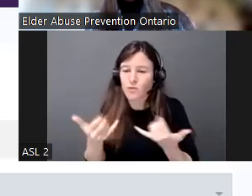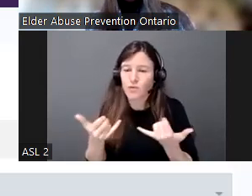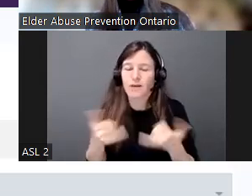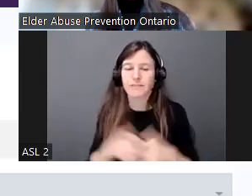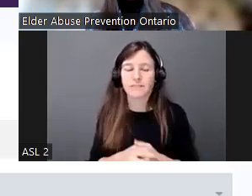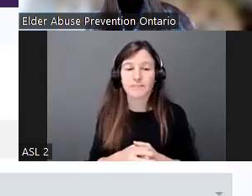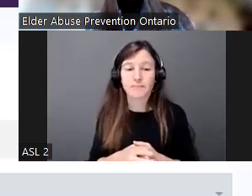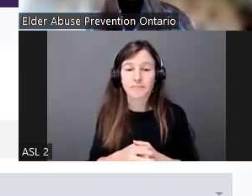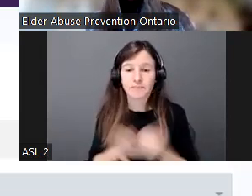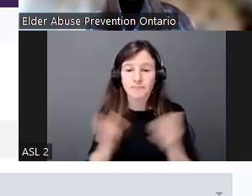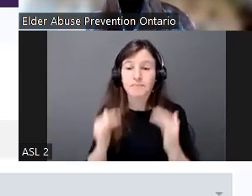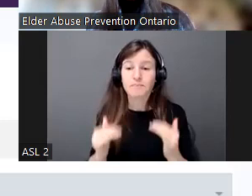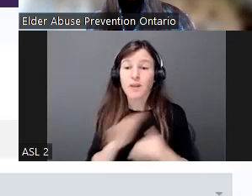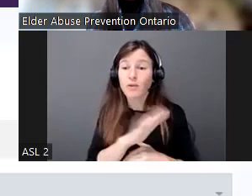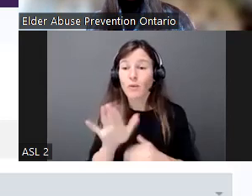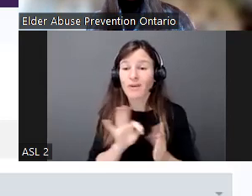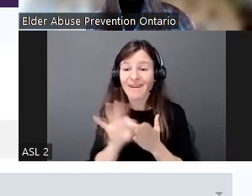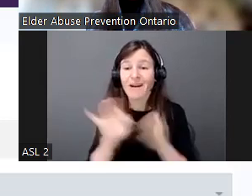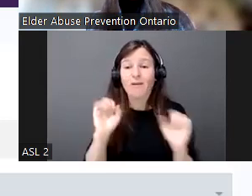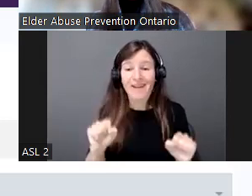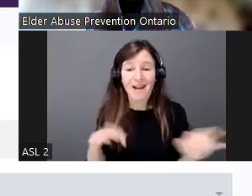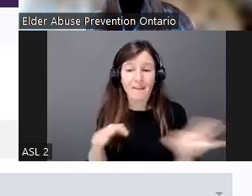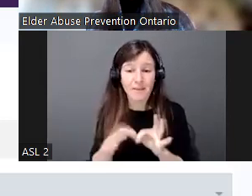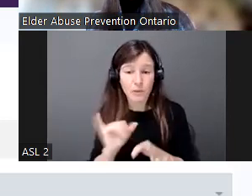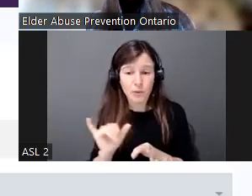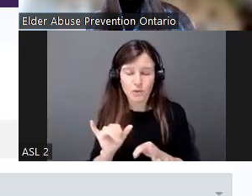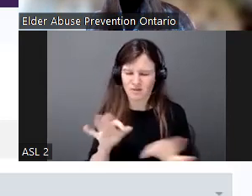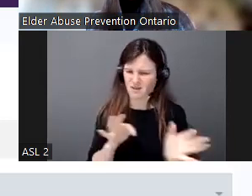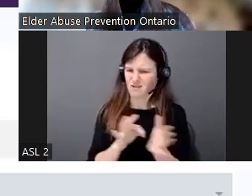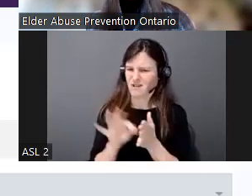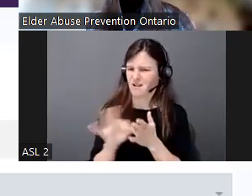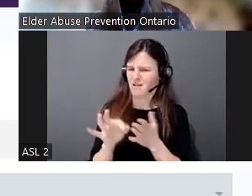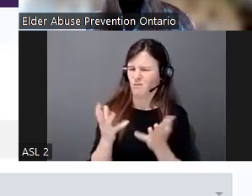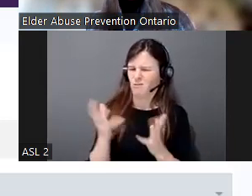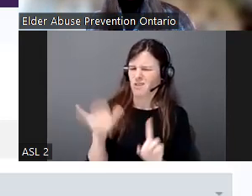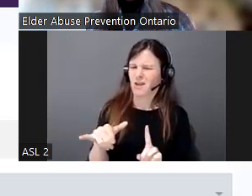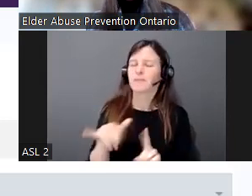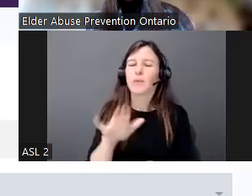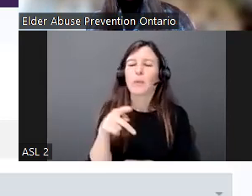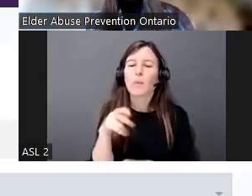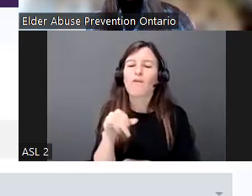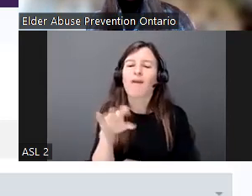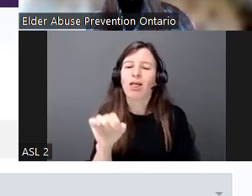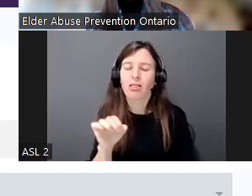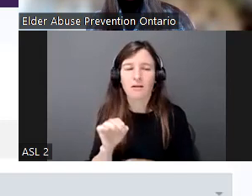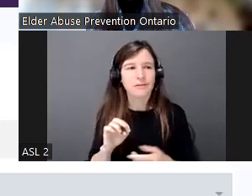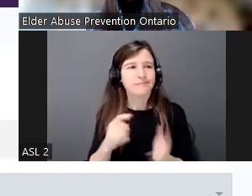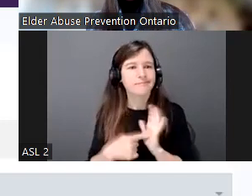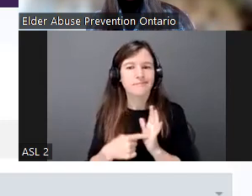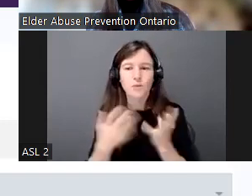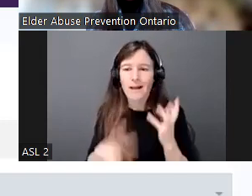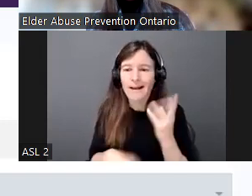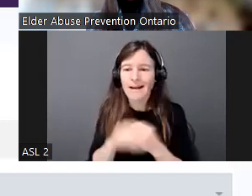your account. So account meaning your profile. So if you want to do an image, or if you have a website